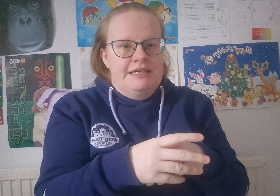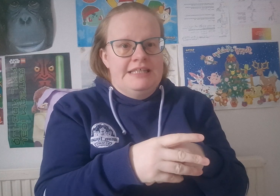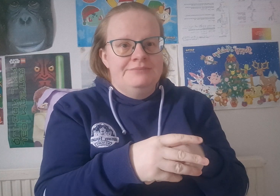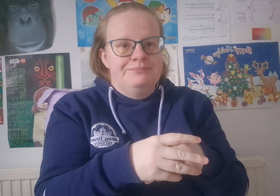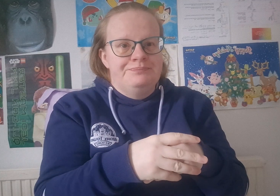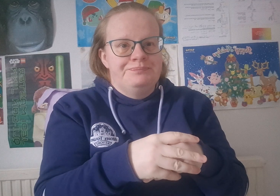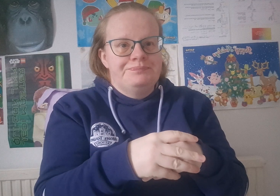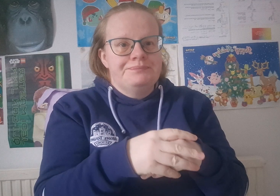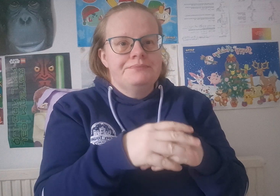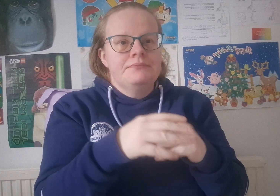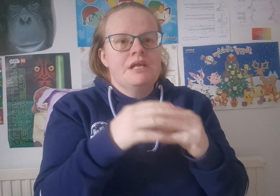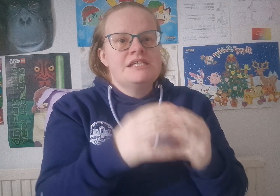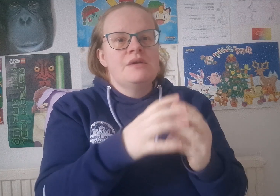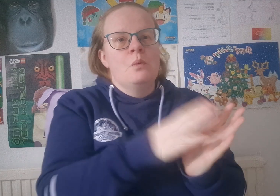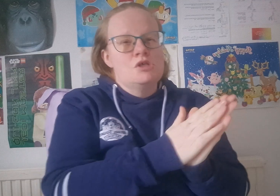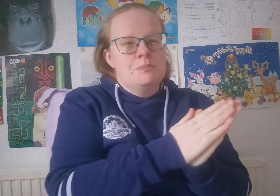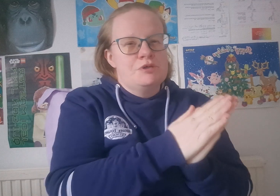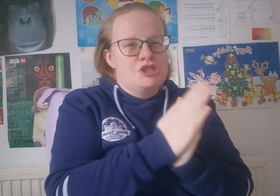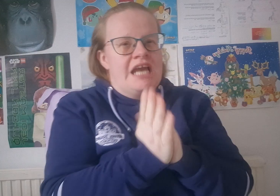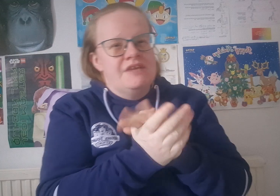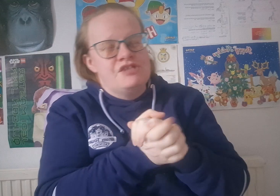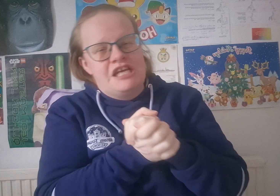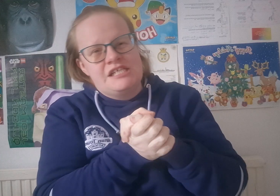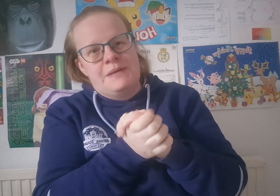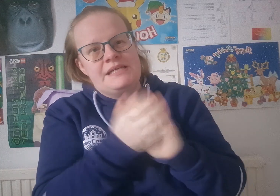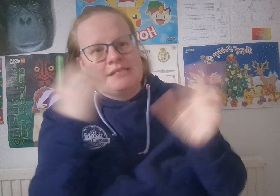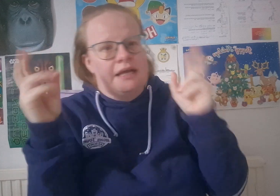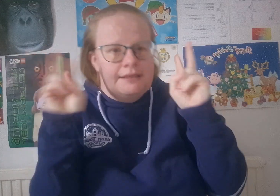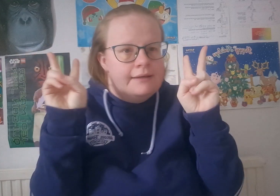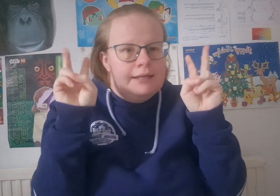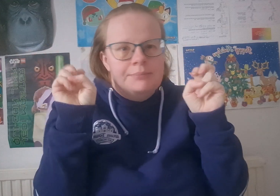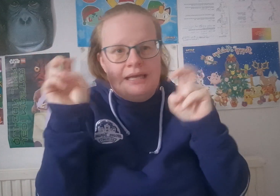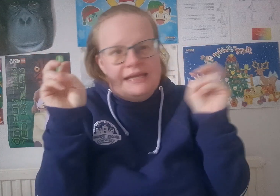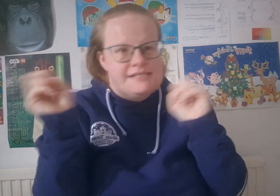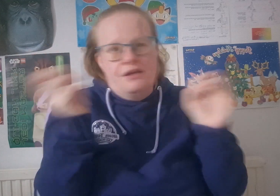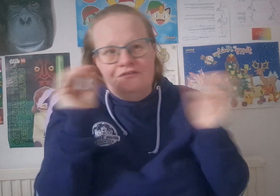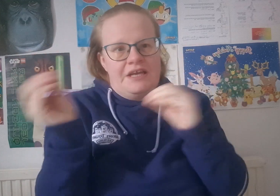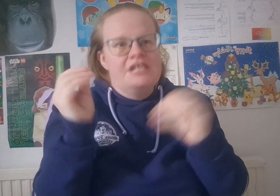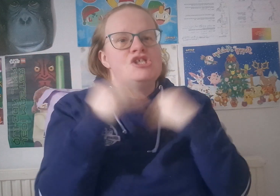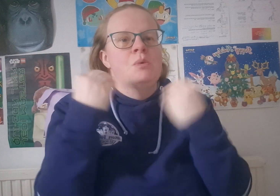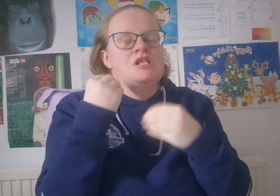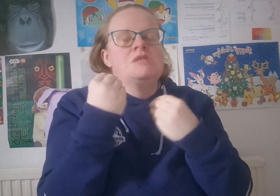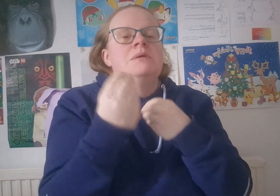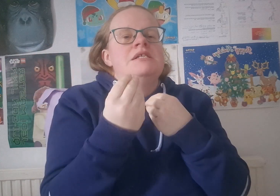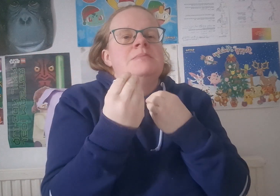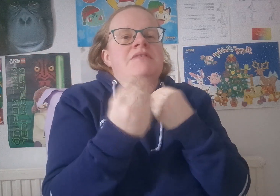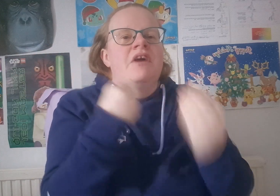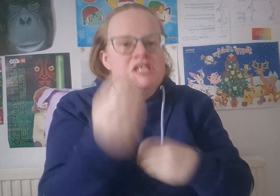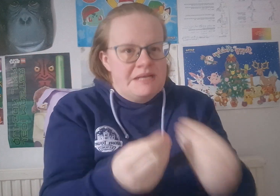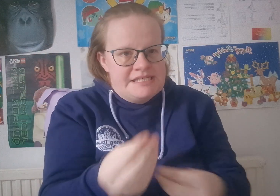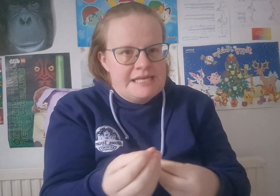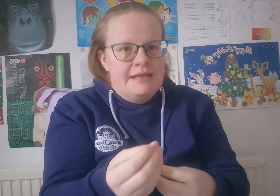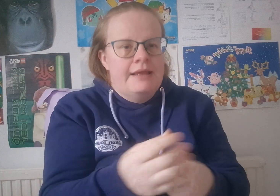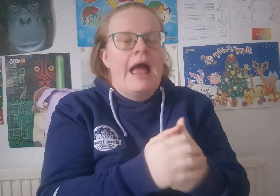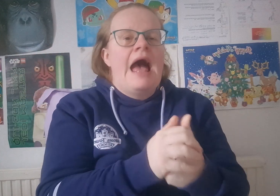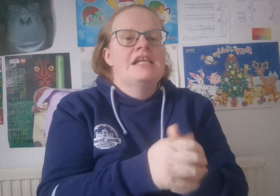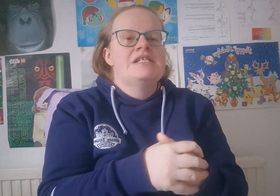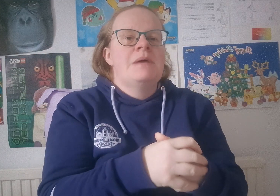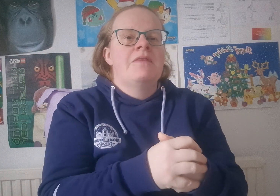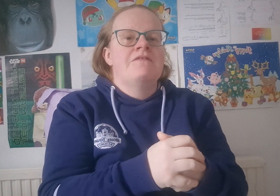deliberately didn't want to put any of Shakespeare's like play stuff in it. She wanted to be very domestic, and it's about the